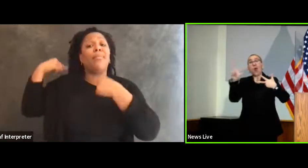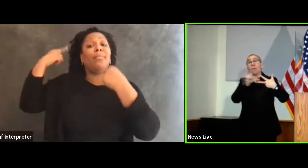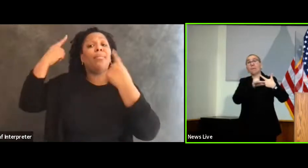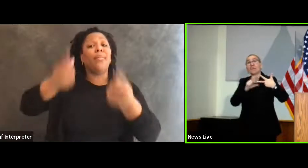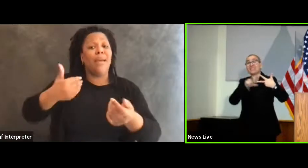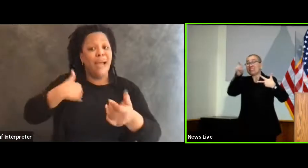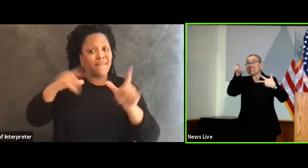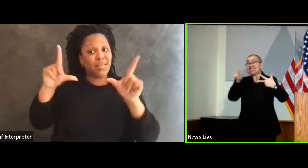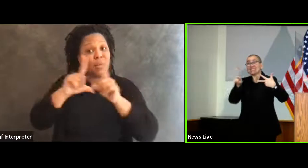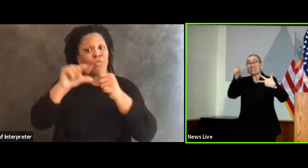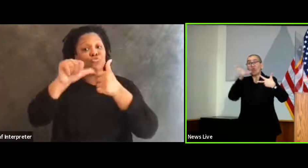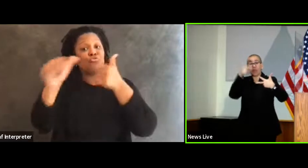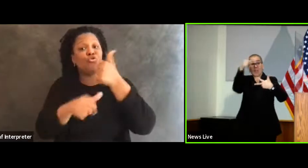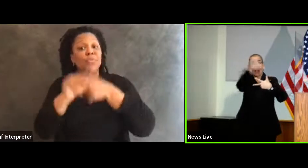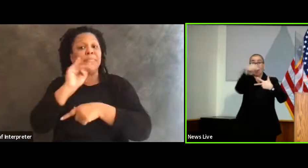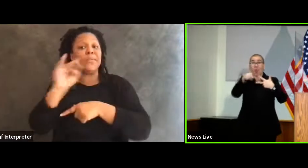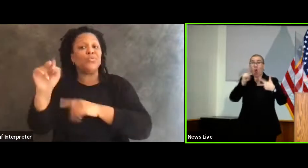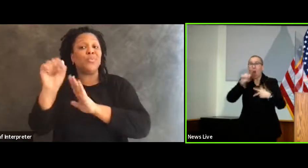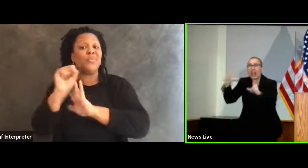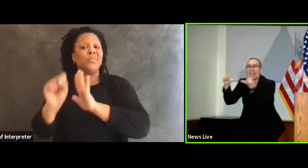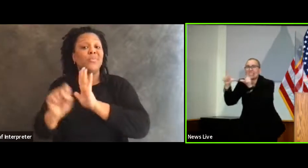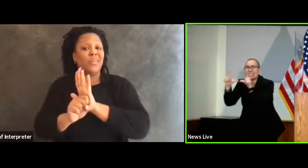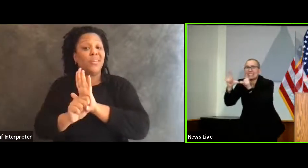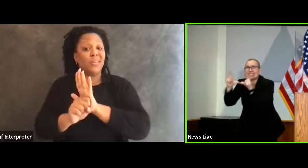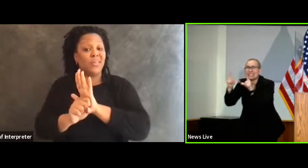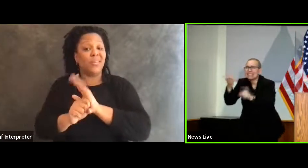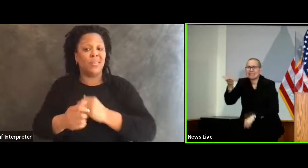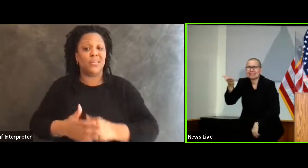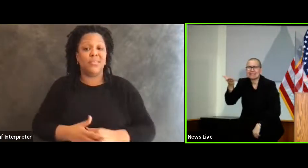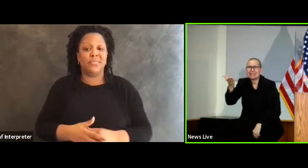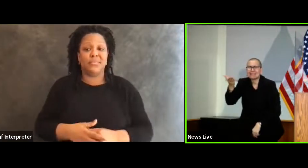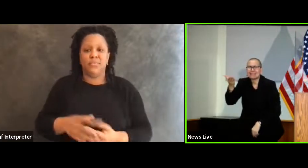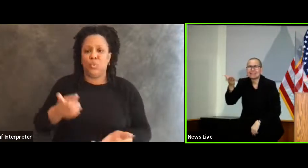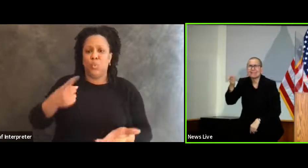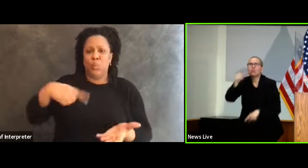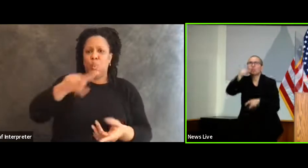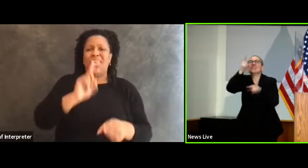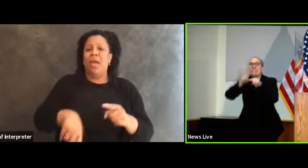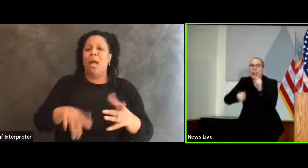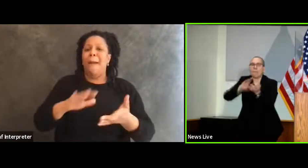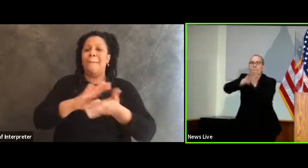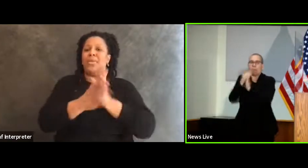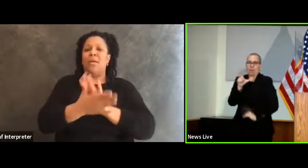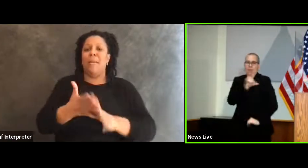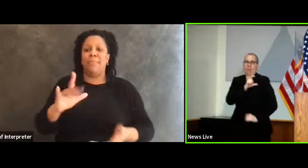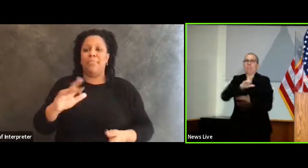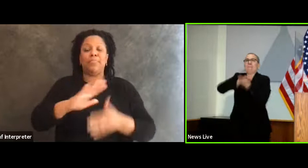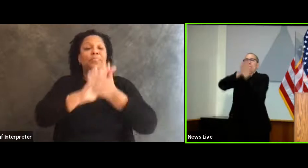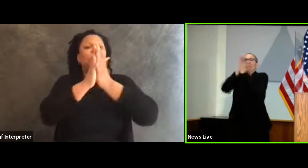Minnesota. You can't be a peace officer in Minnesota unless the state licenses you.